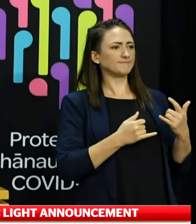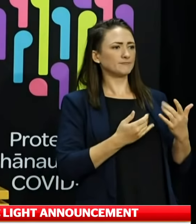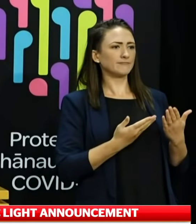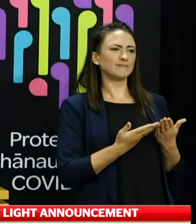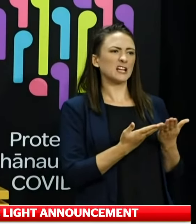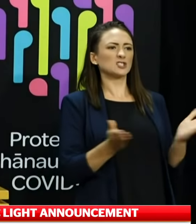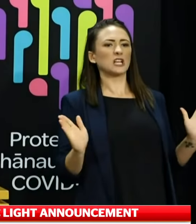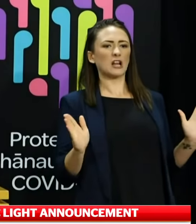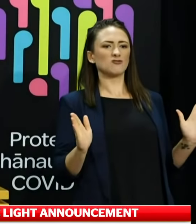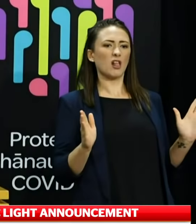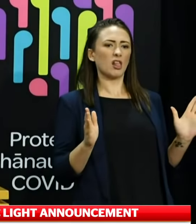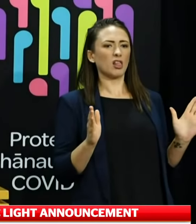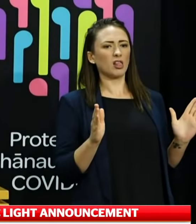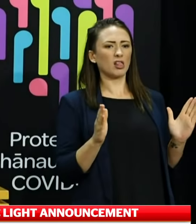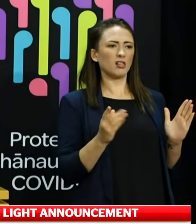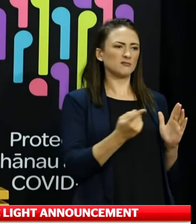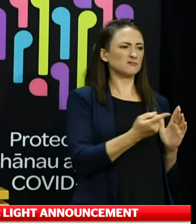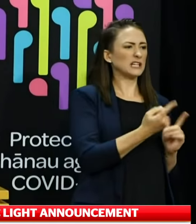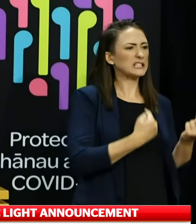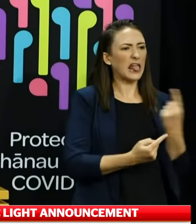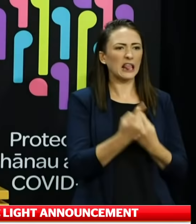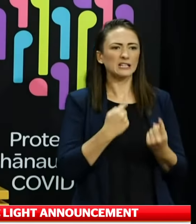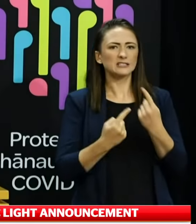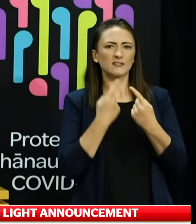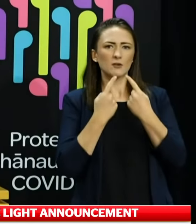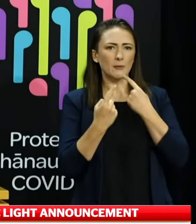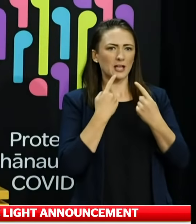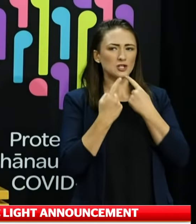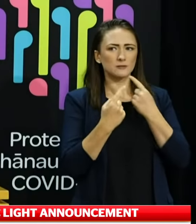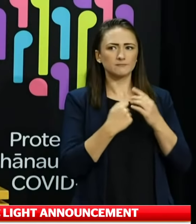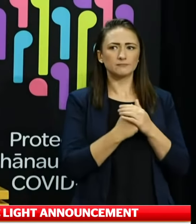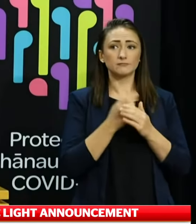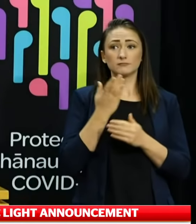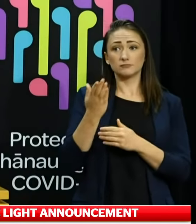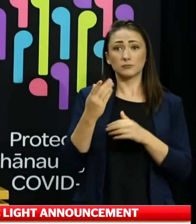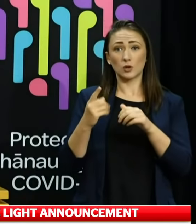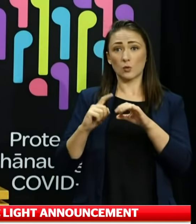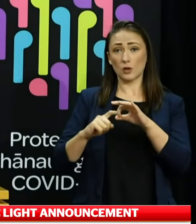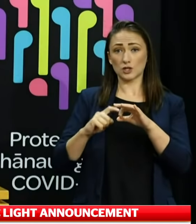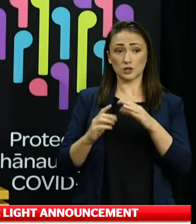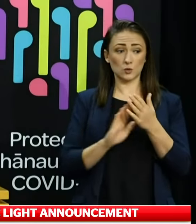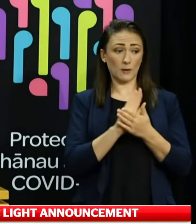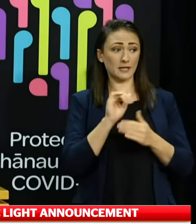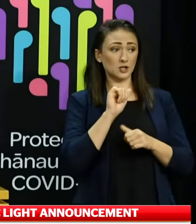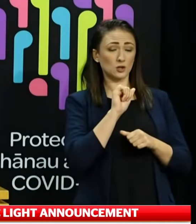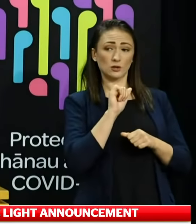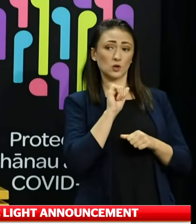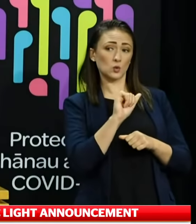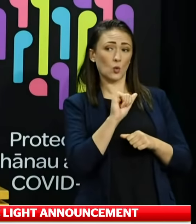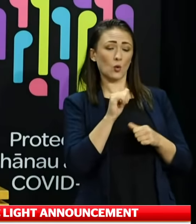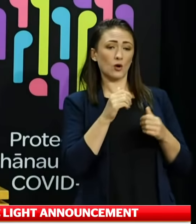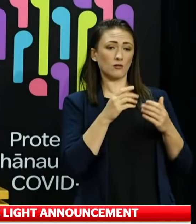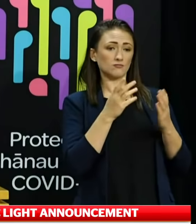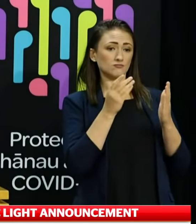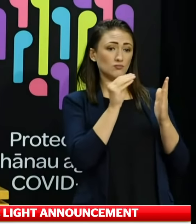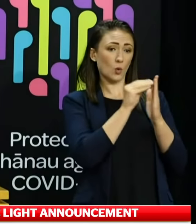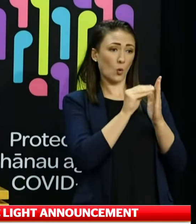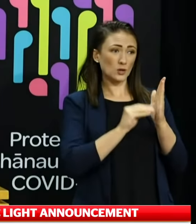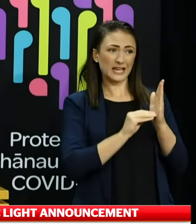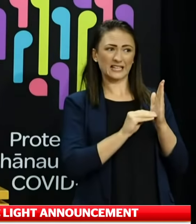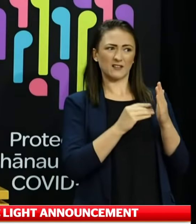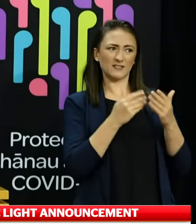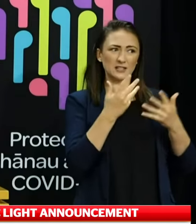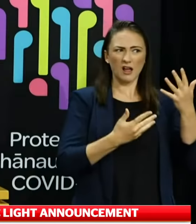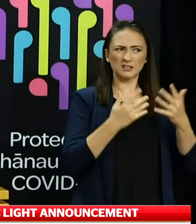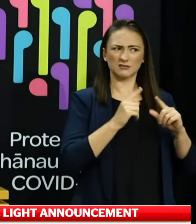can't collect because of the change in contact tracing and recording. That's right. Well, we will have some data. I don't have it